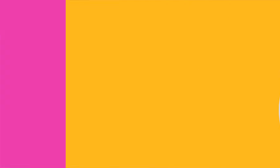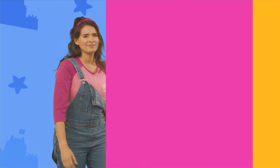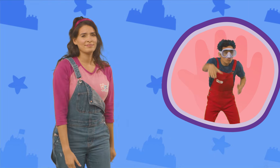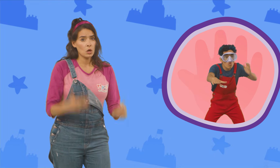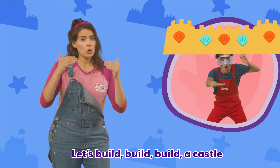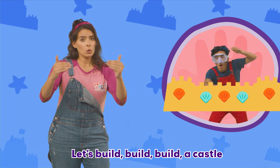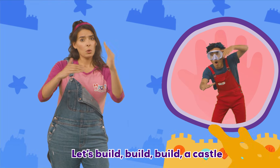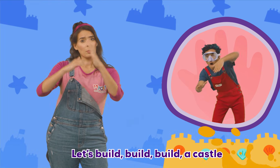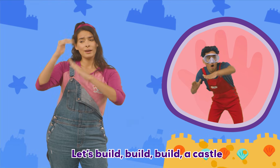Let's